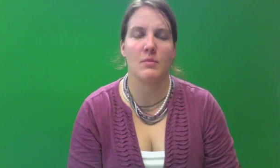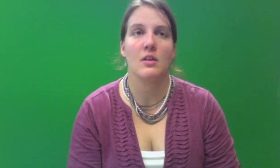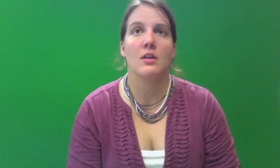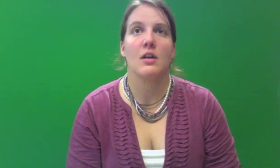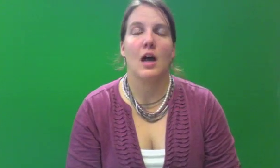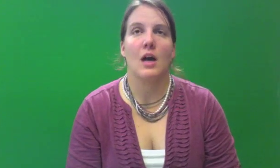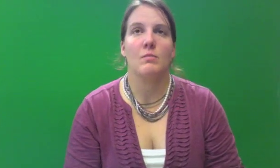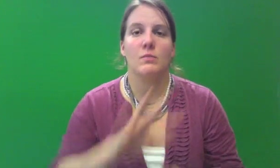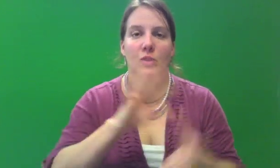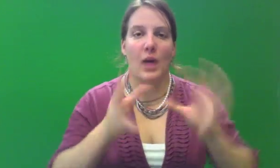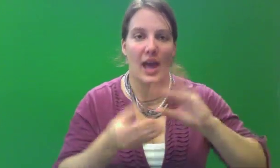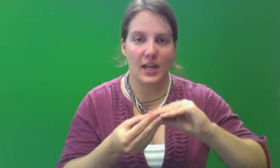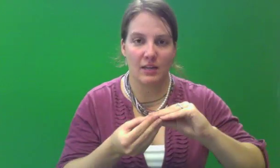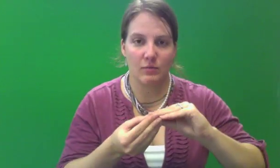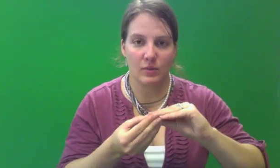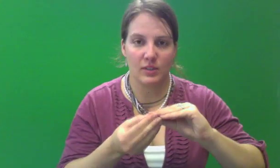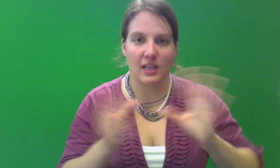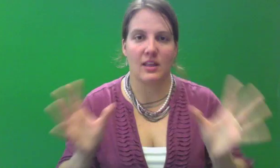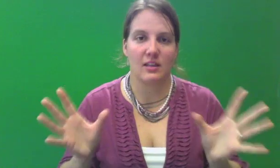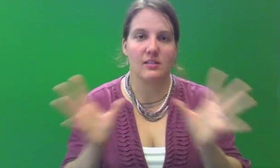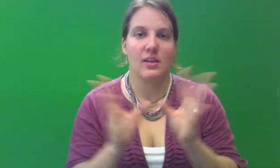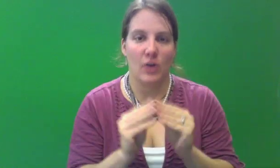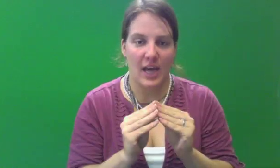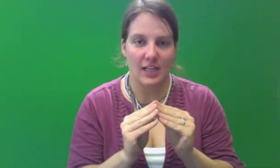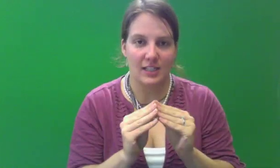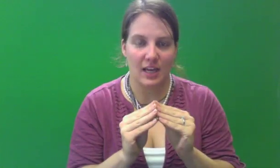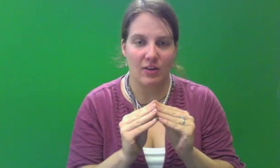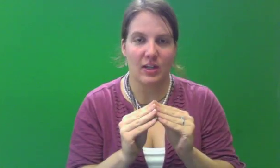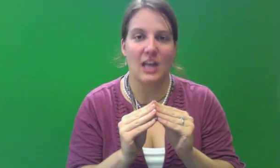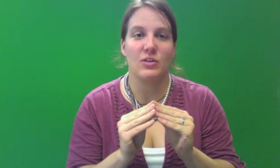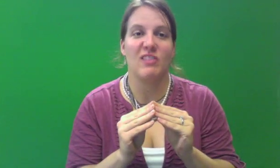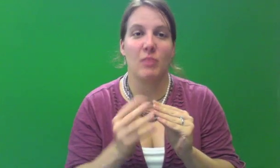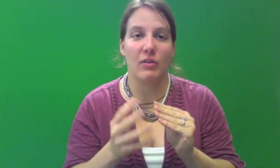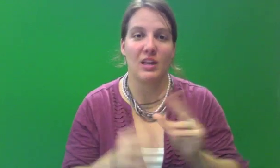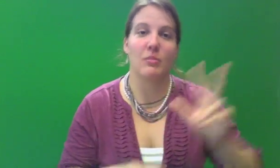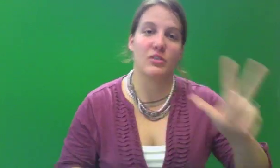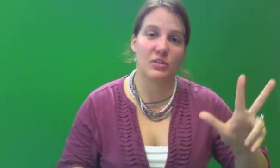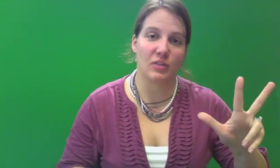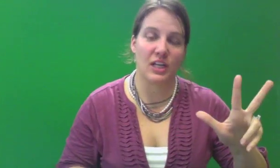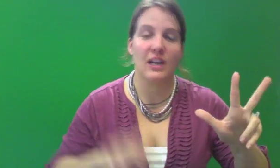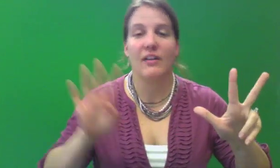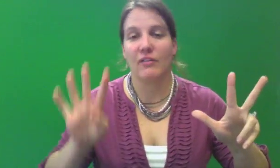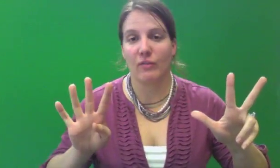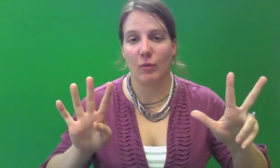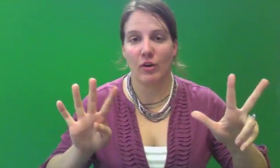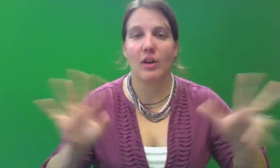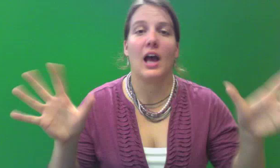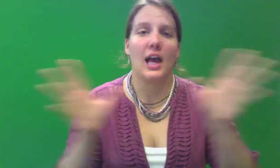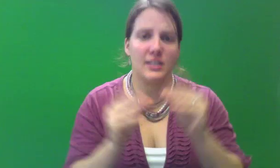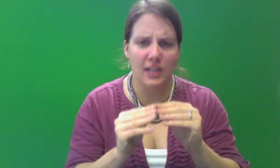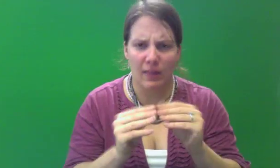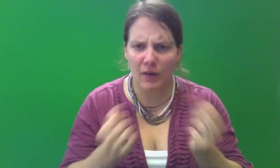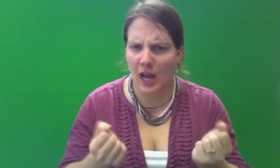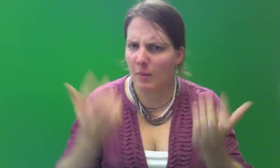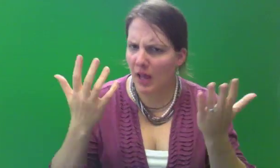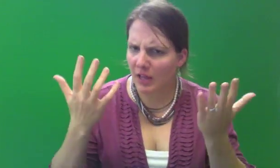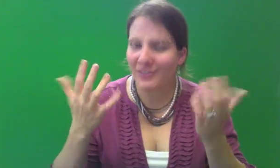same. So adding was like this, adding together. Again, you give both numbers, 3, 4, add together. How